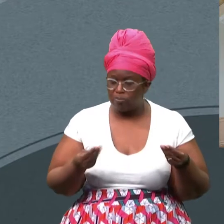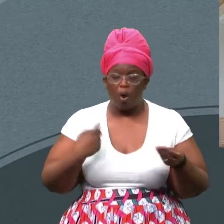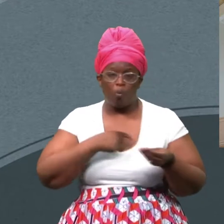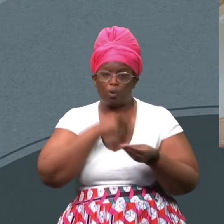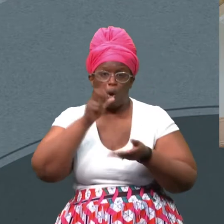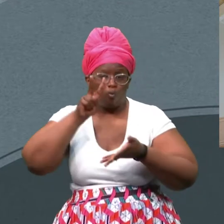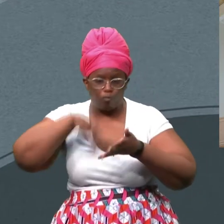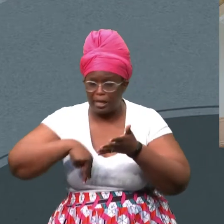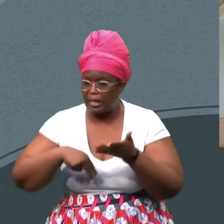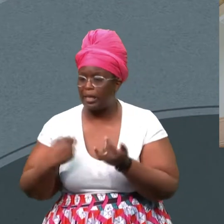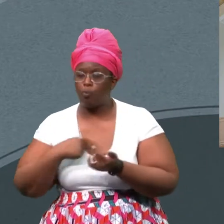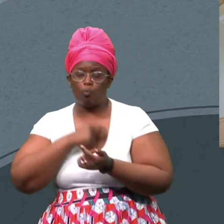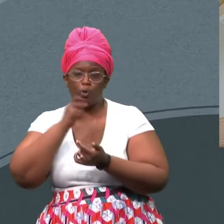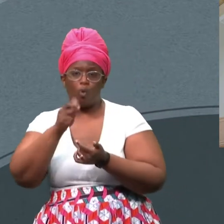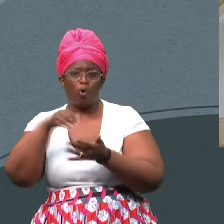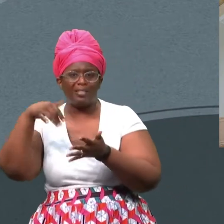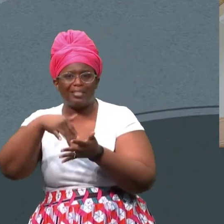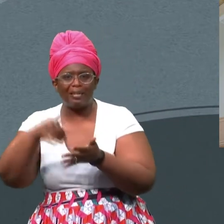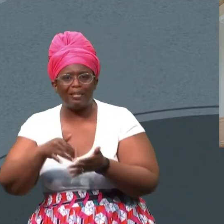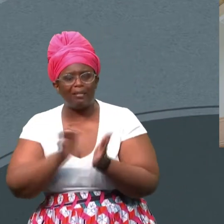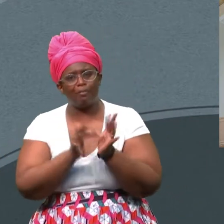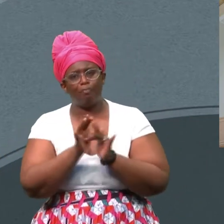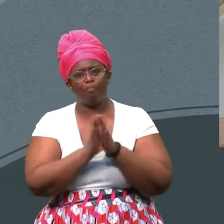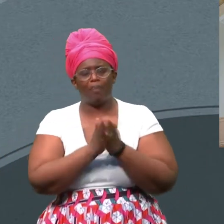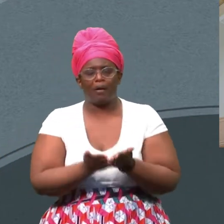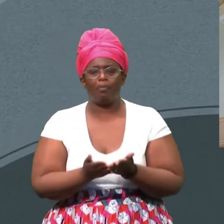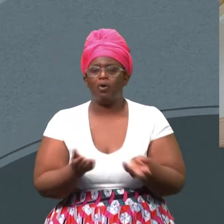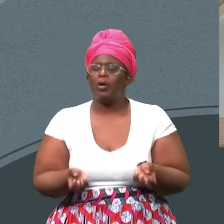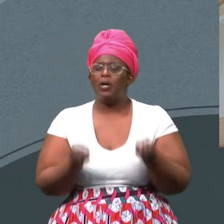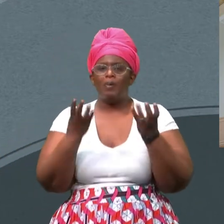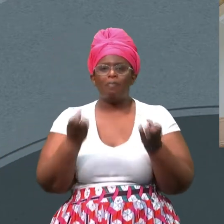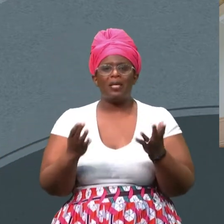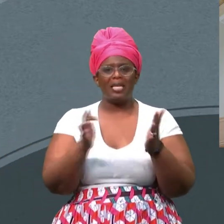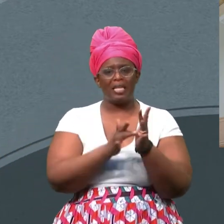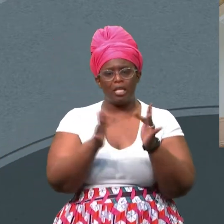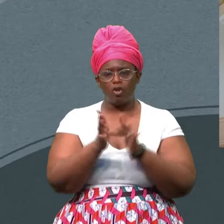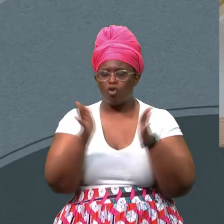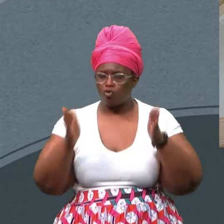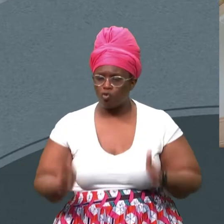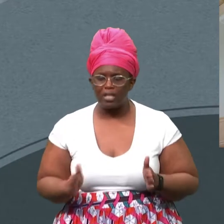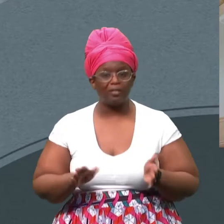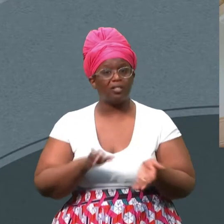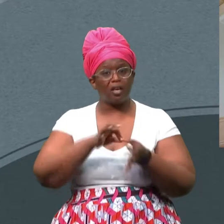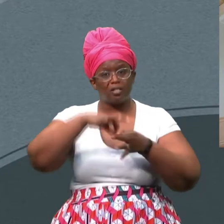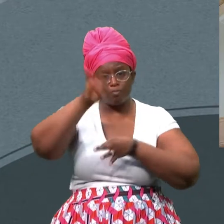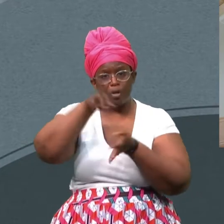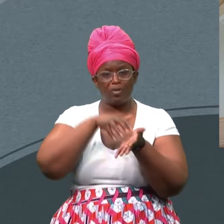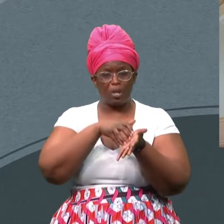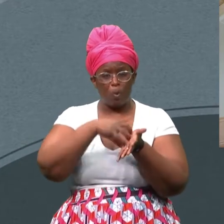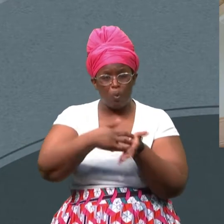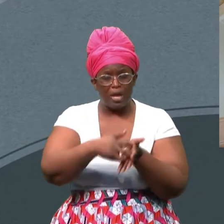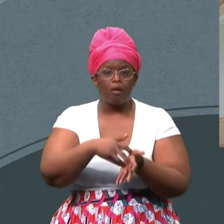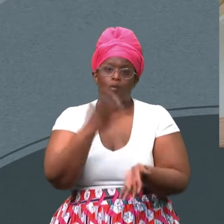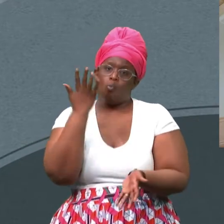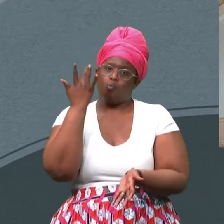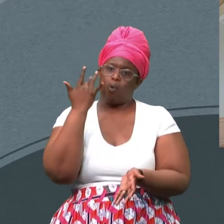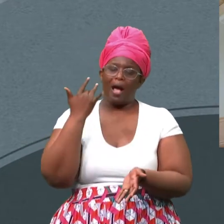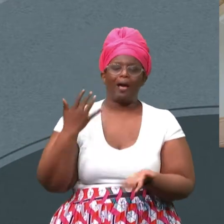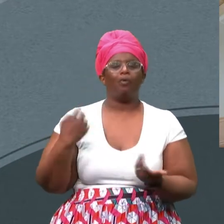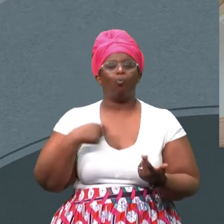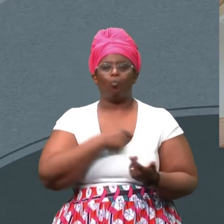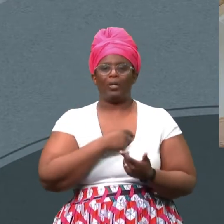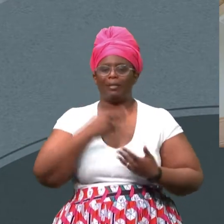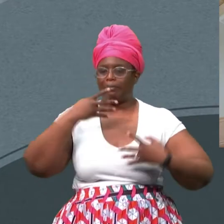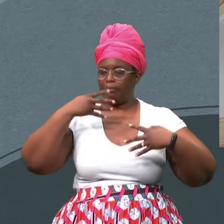the reason many Christians are spiritually anemic is that we've neglected